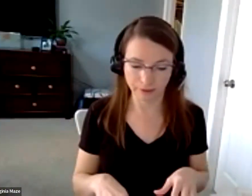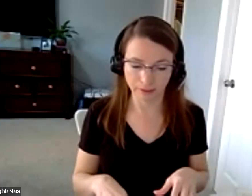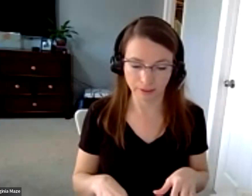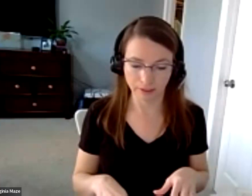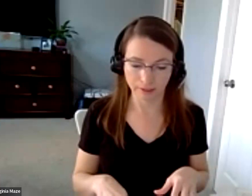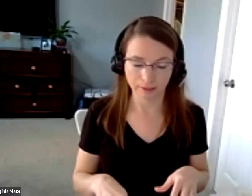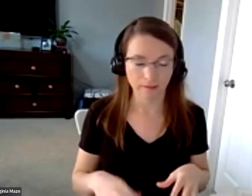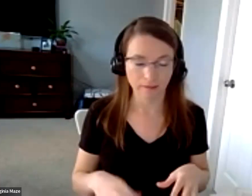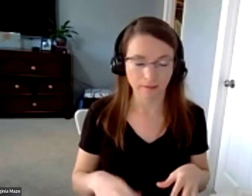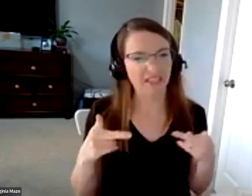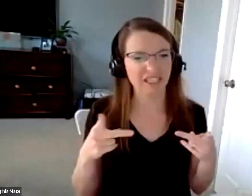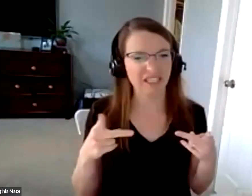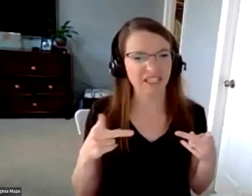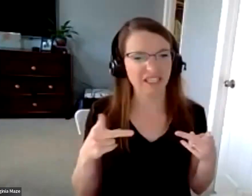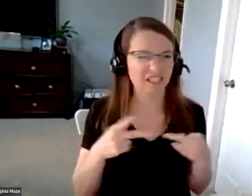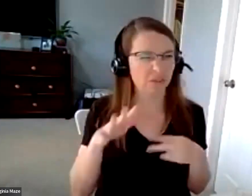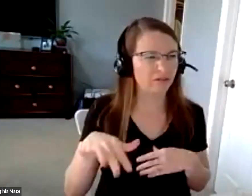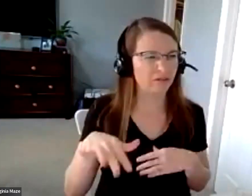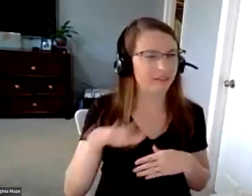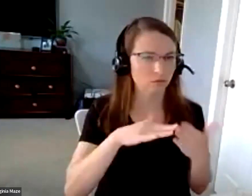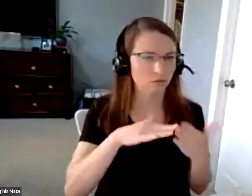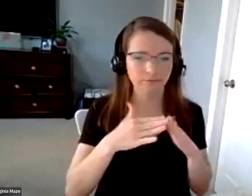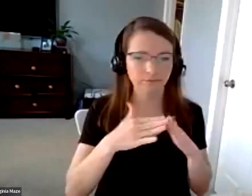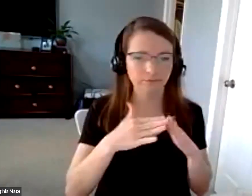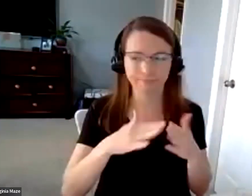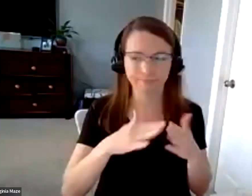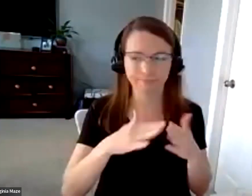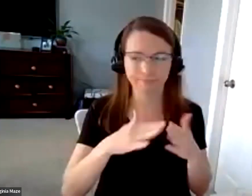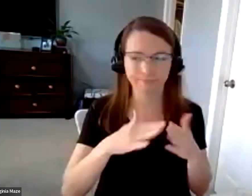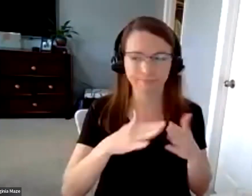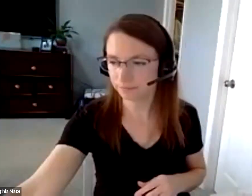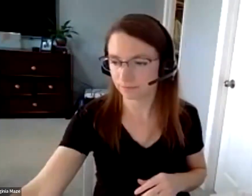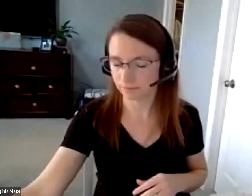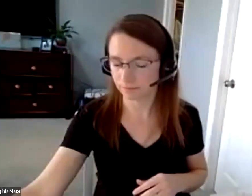to places around town.